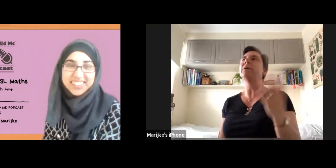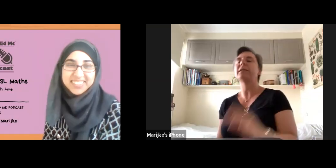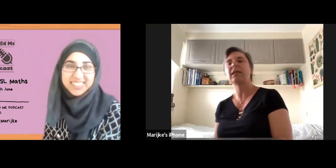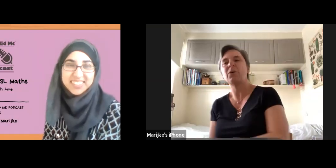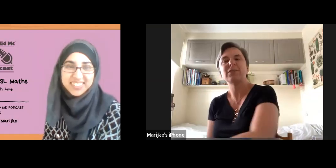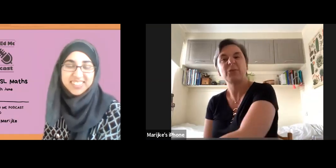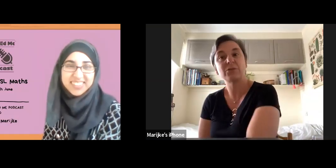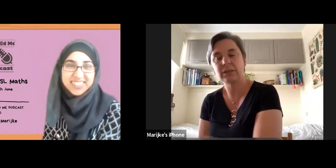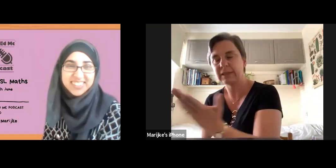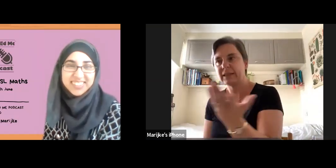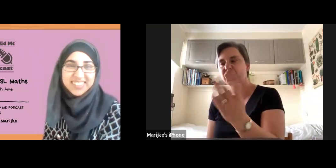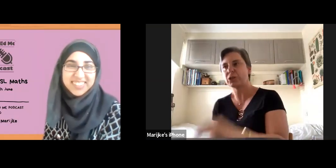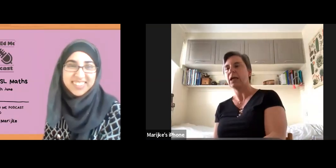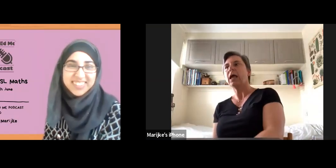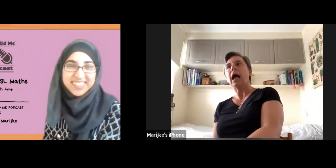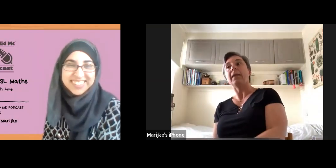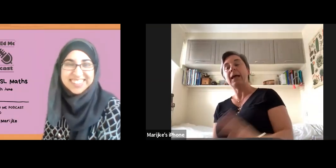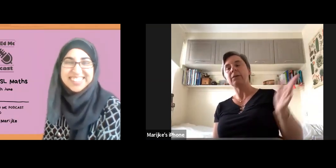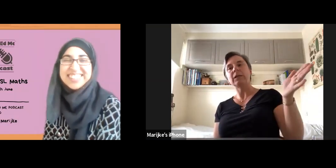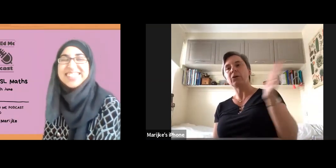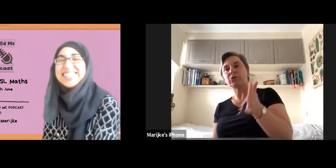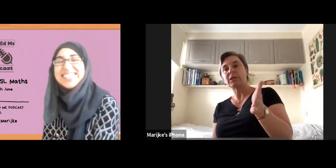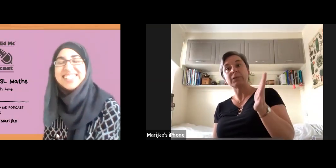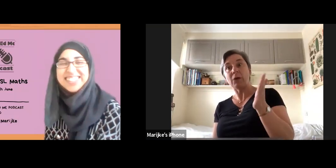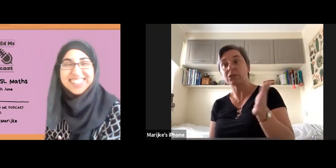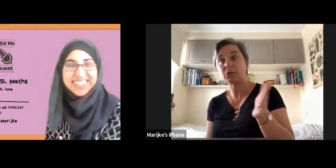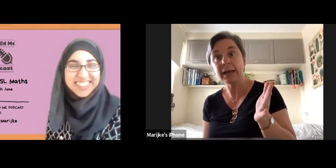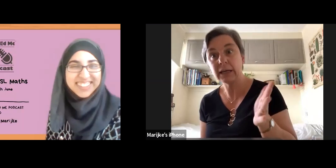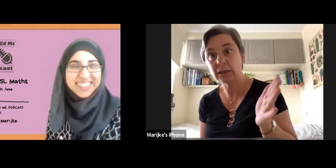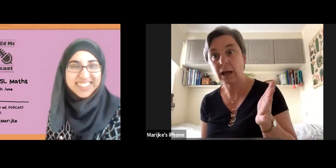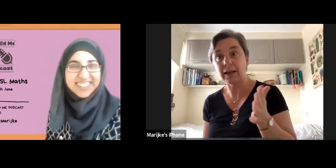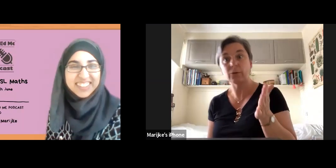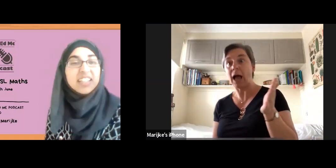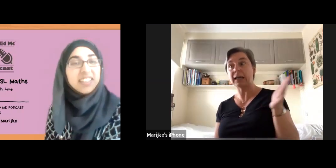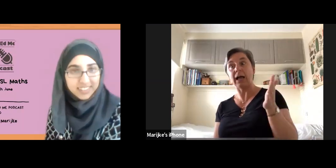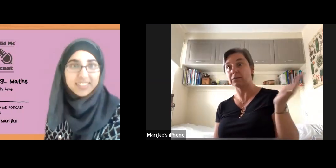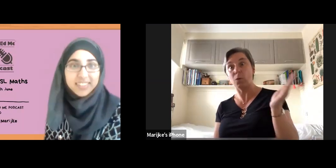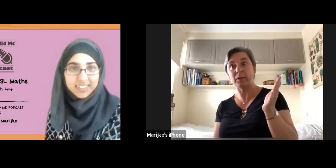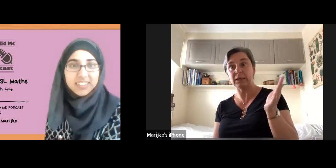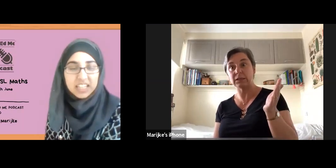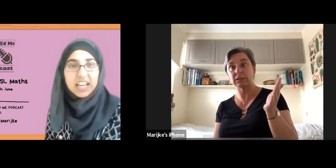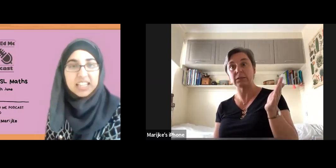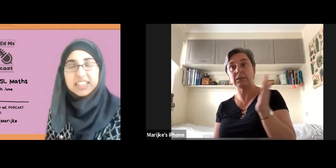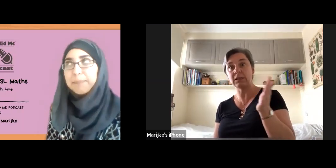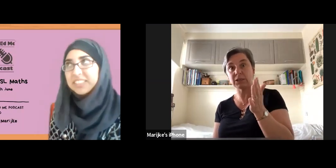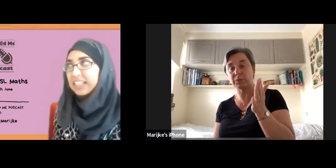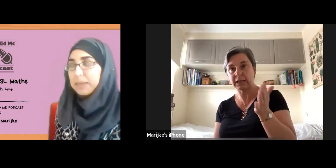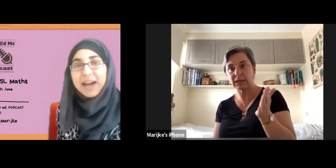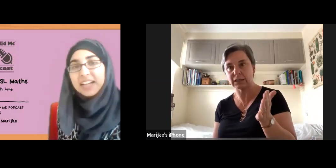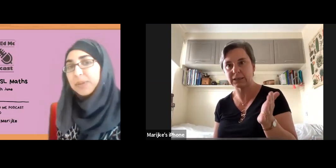so that was sort of the initial. And then when it got to Christmas, I was crying. I thought, I can't cope with this. They're particularly bad with